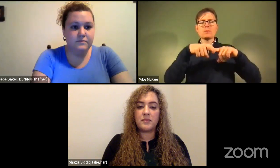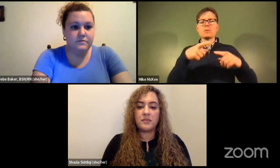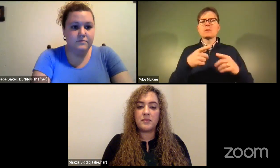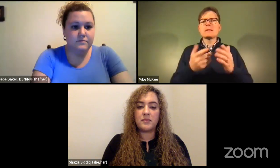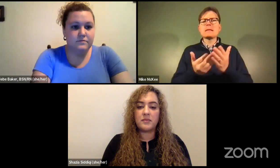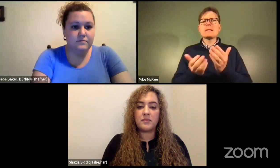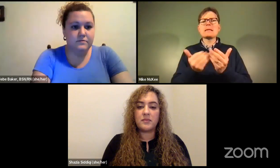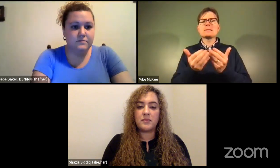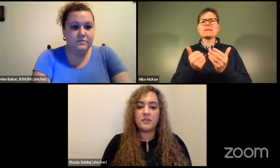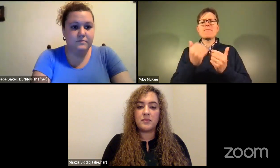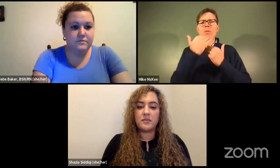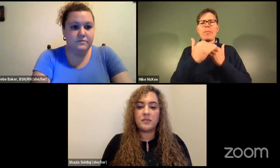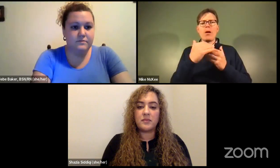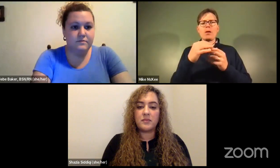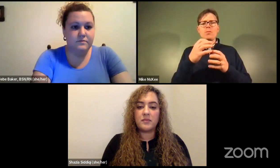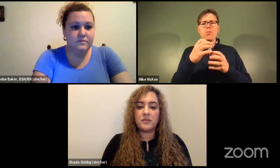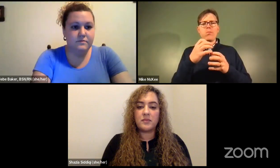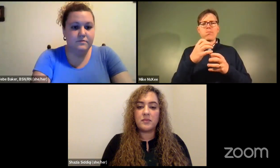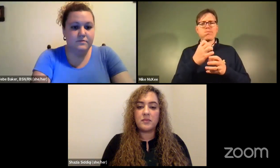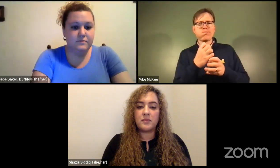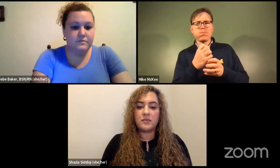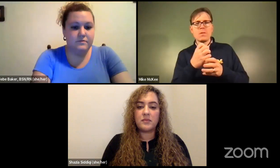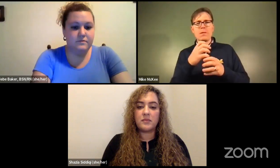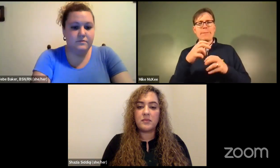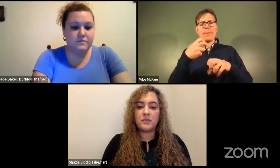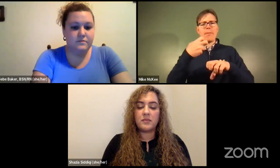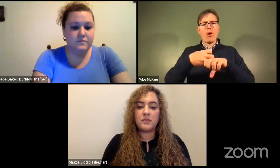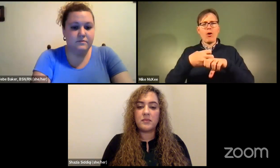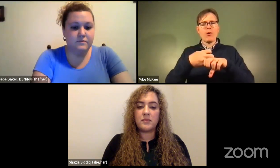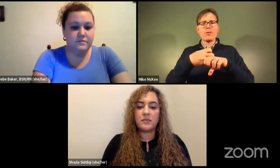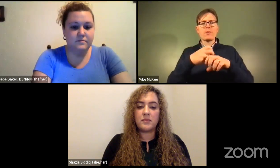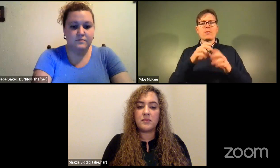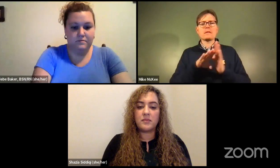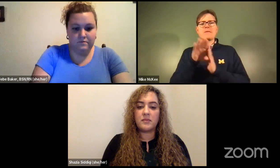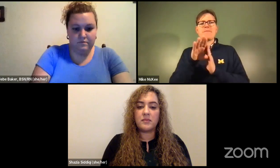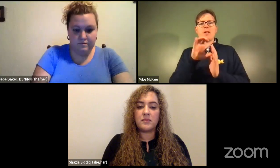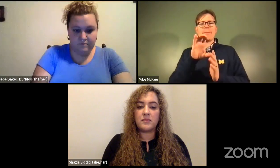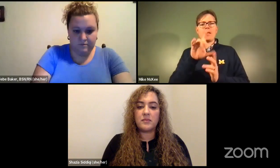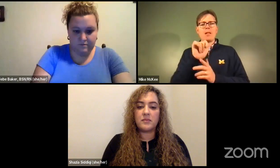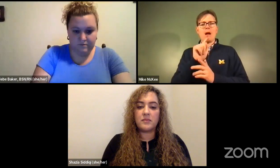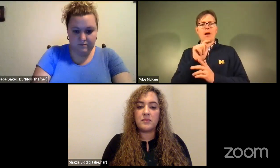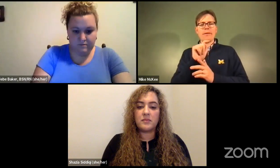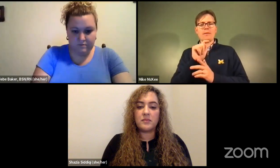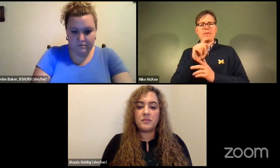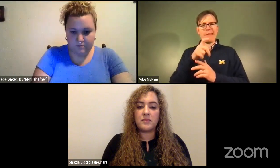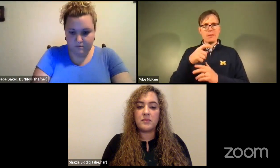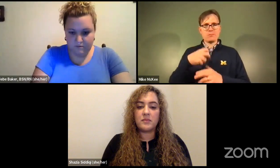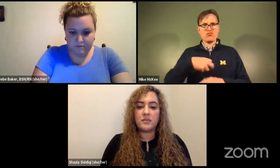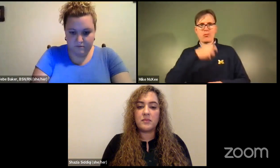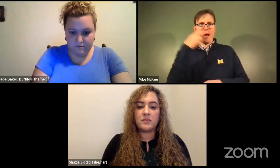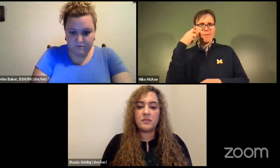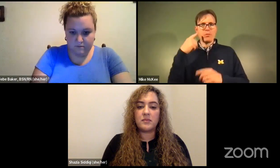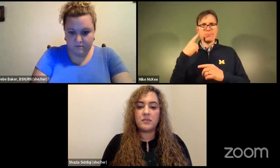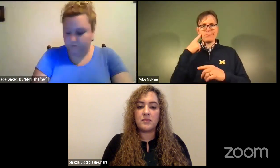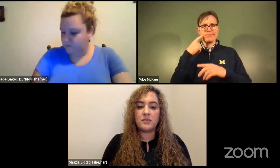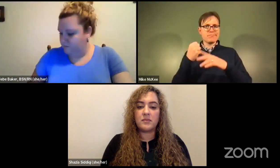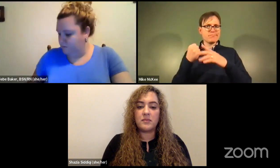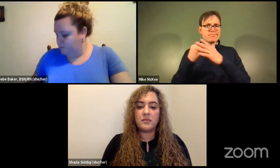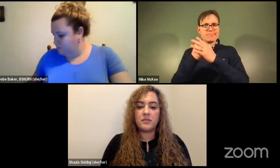as the heart beats, it will skip a beat or it'll hold for a minute. And so what happens is that the muscles or the